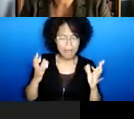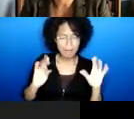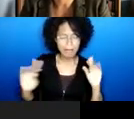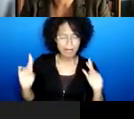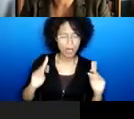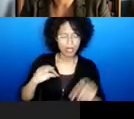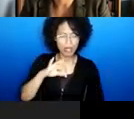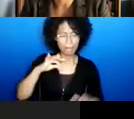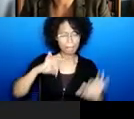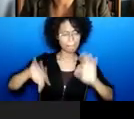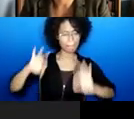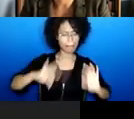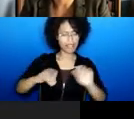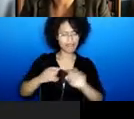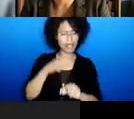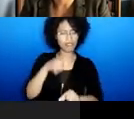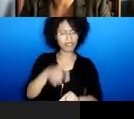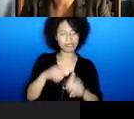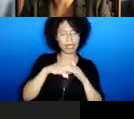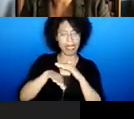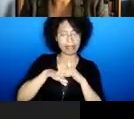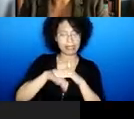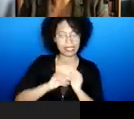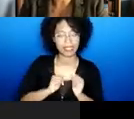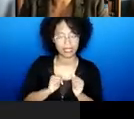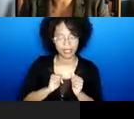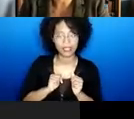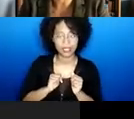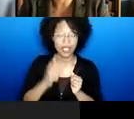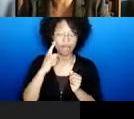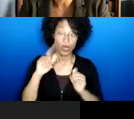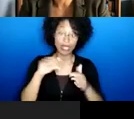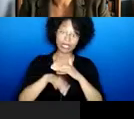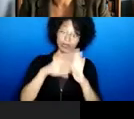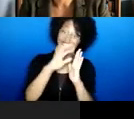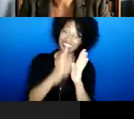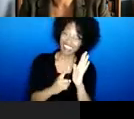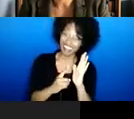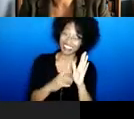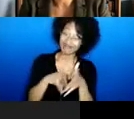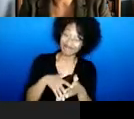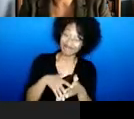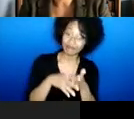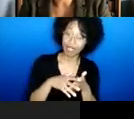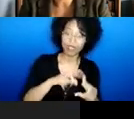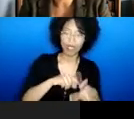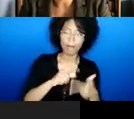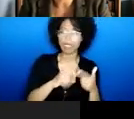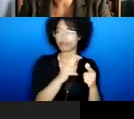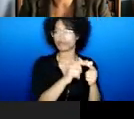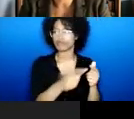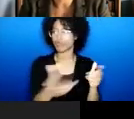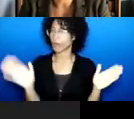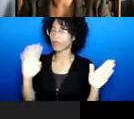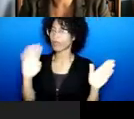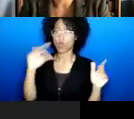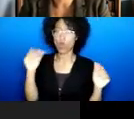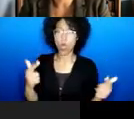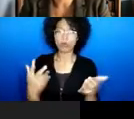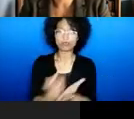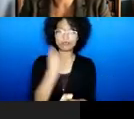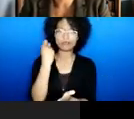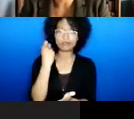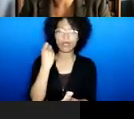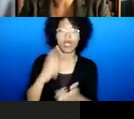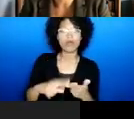from the principles of access and accessible design. I have an image on the slide right now that says access won't